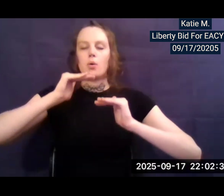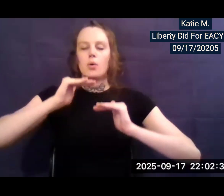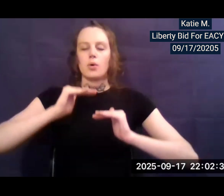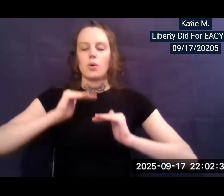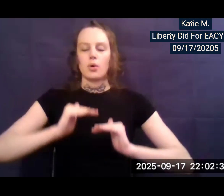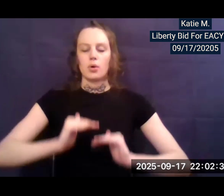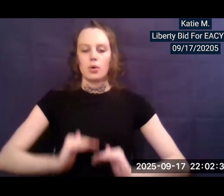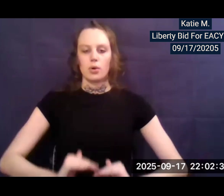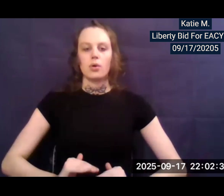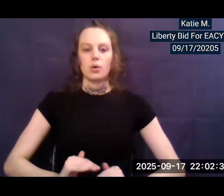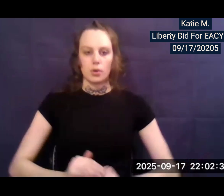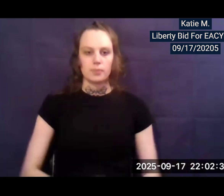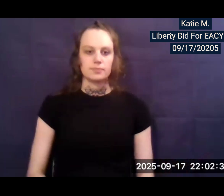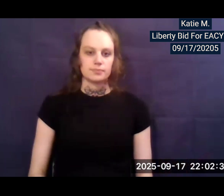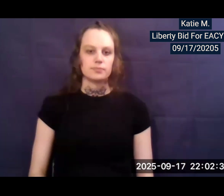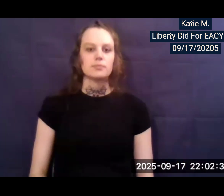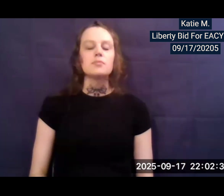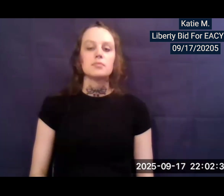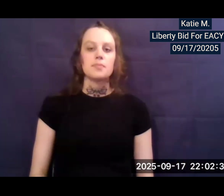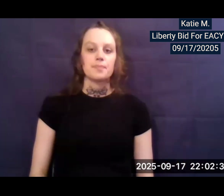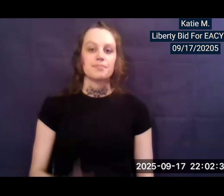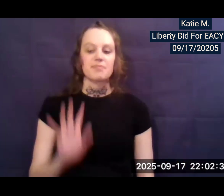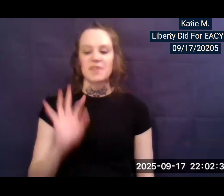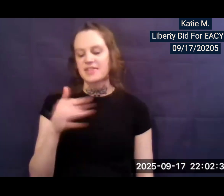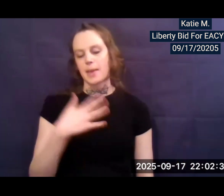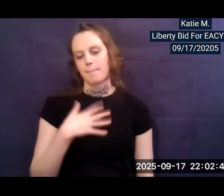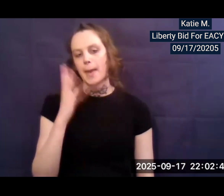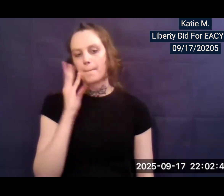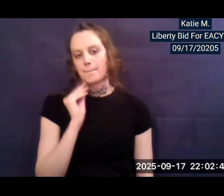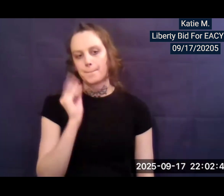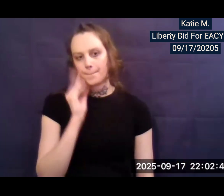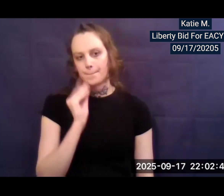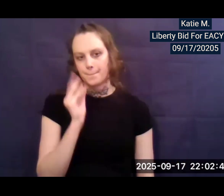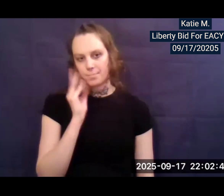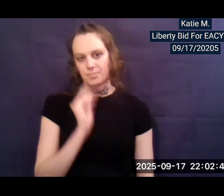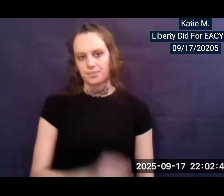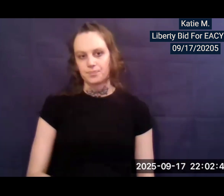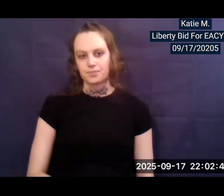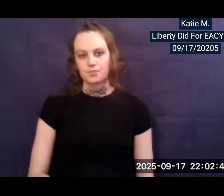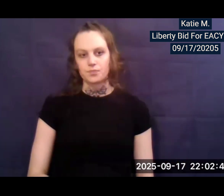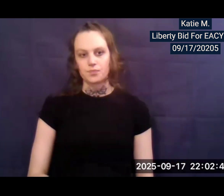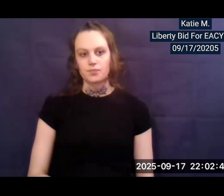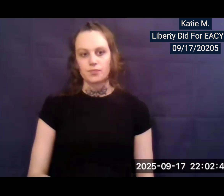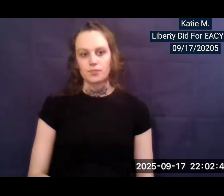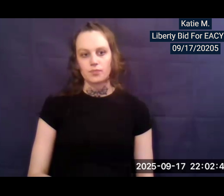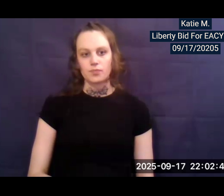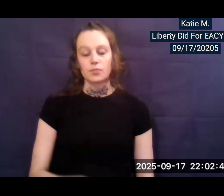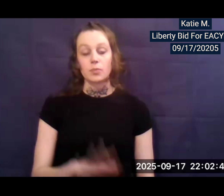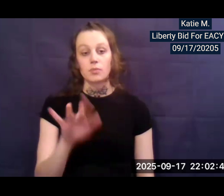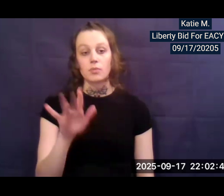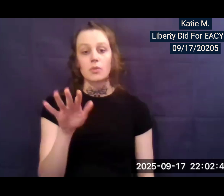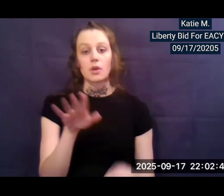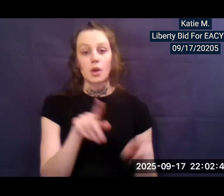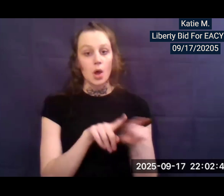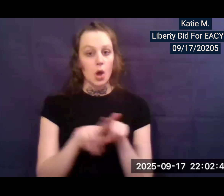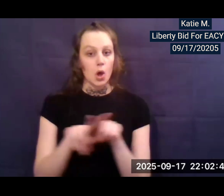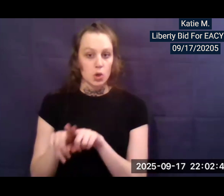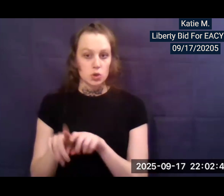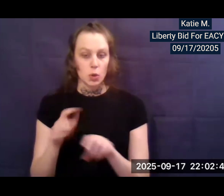relief. So, that's just my experience with that. But then also too, I've dealt with a lot of losses too in